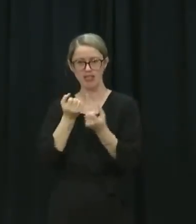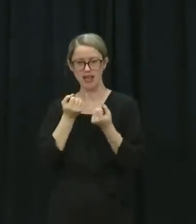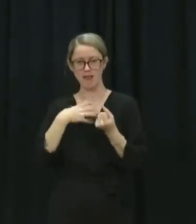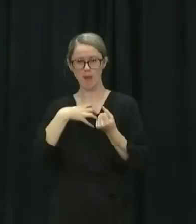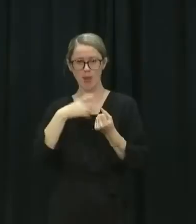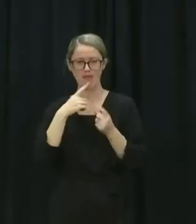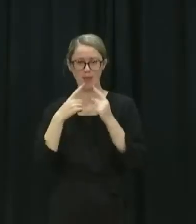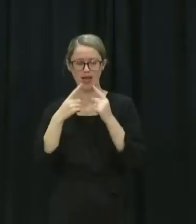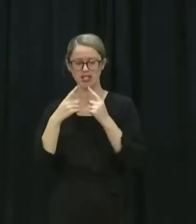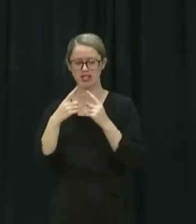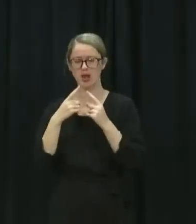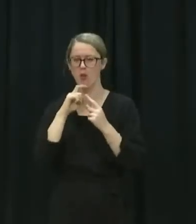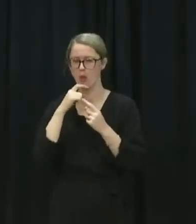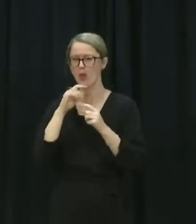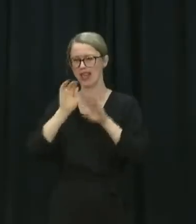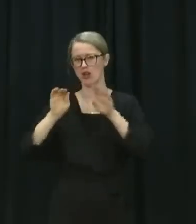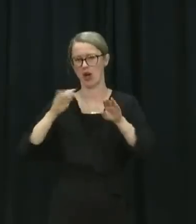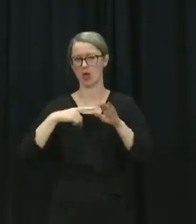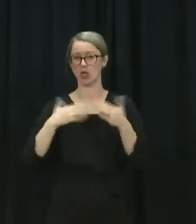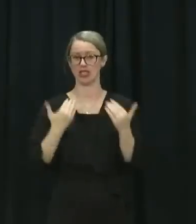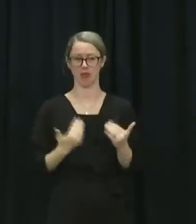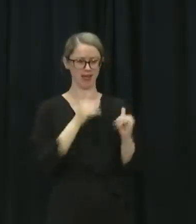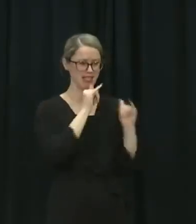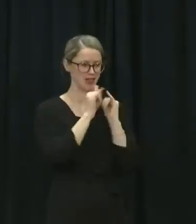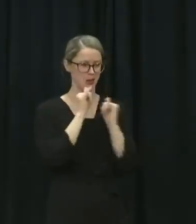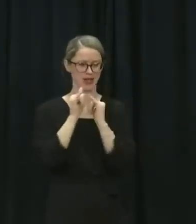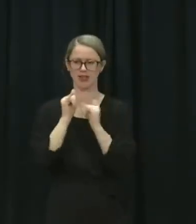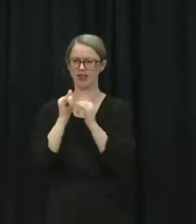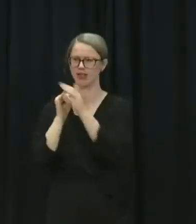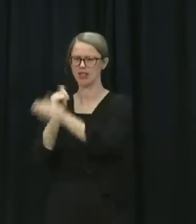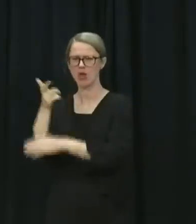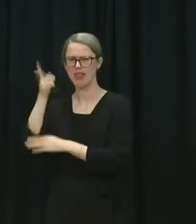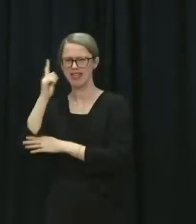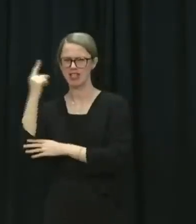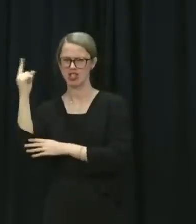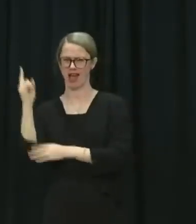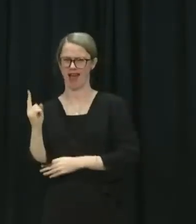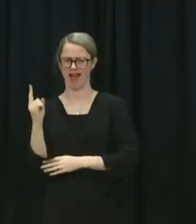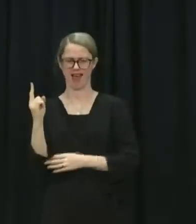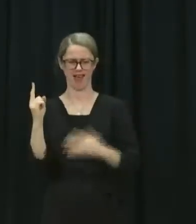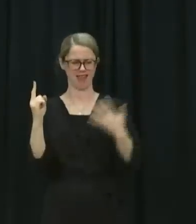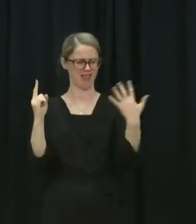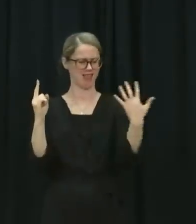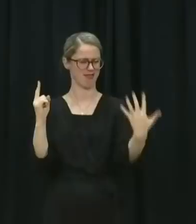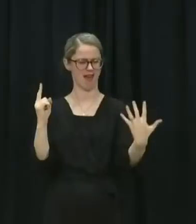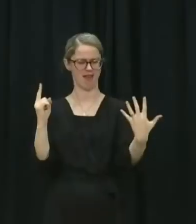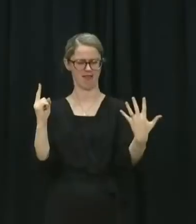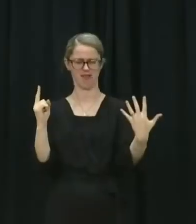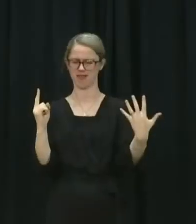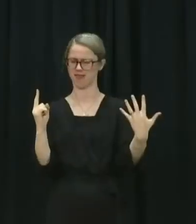information, because the interviews are ongoing, we will share that. The teacher and then potentially